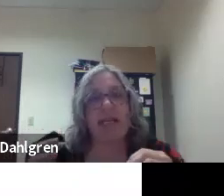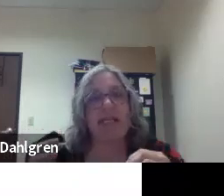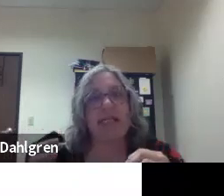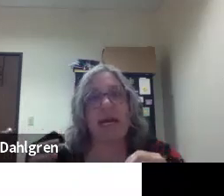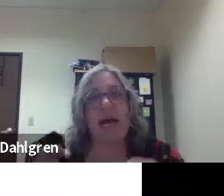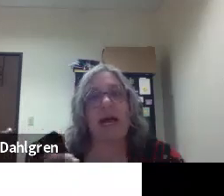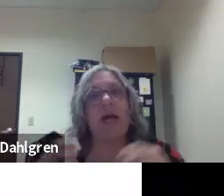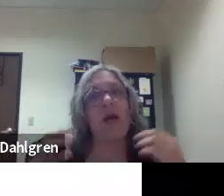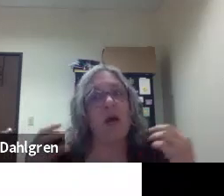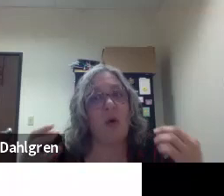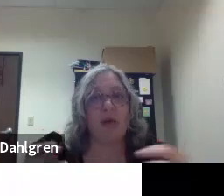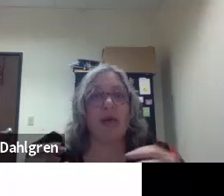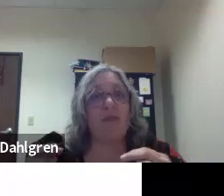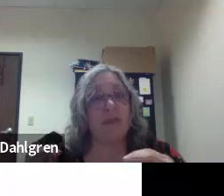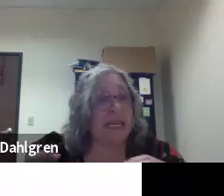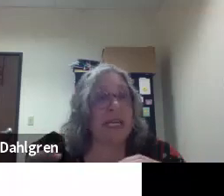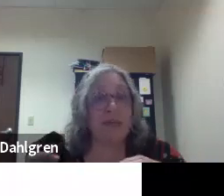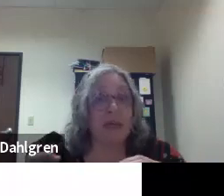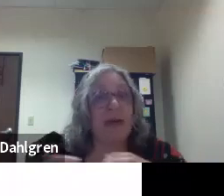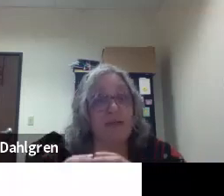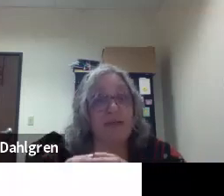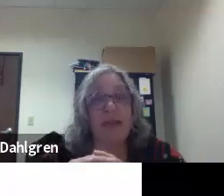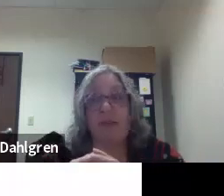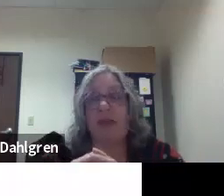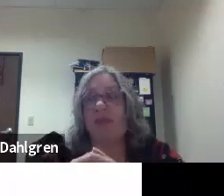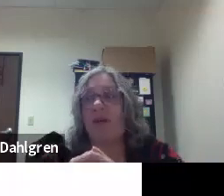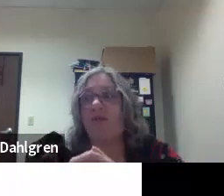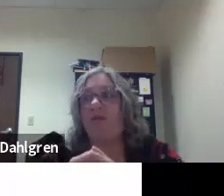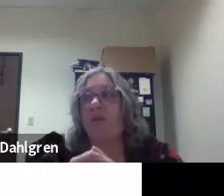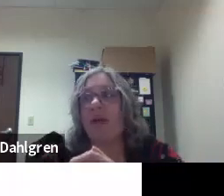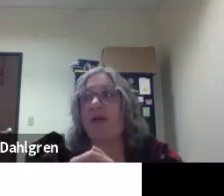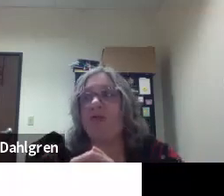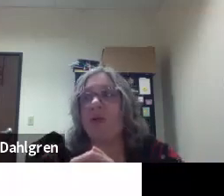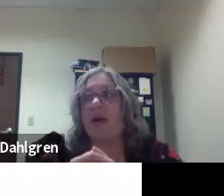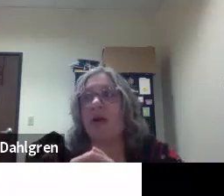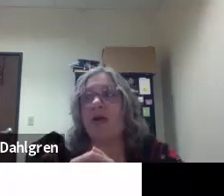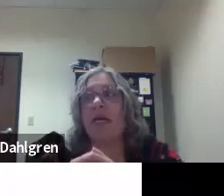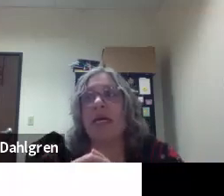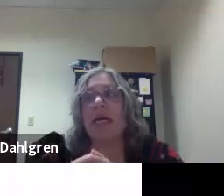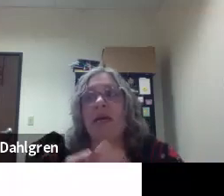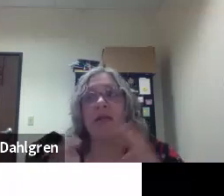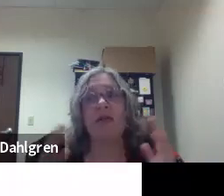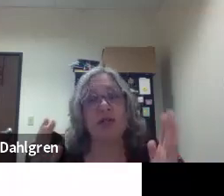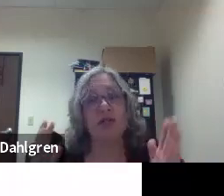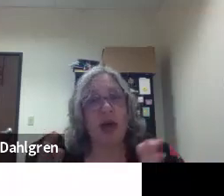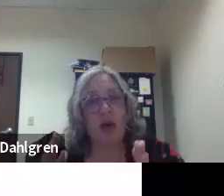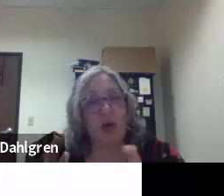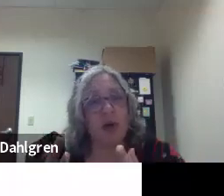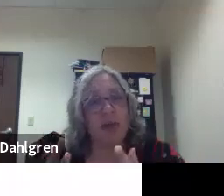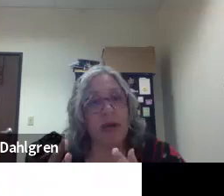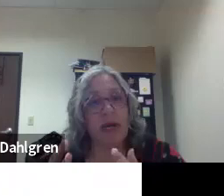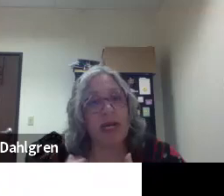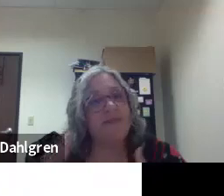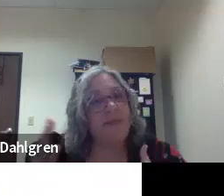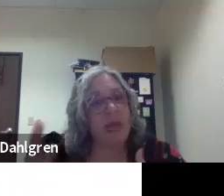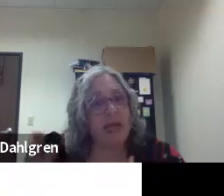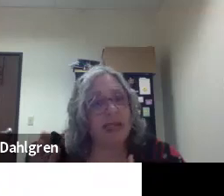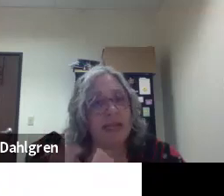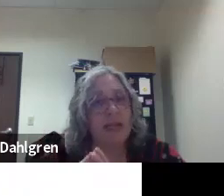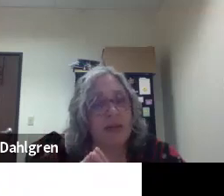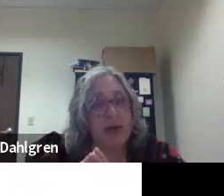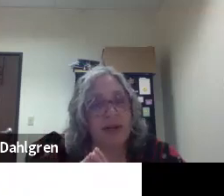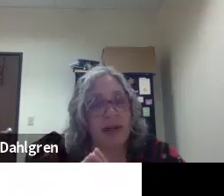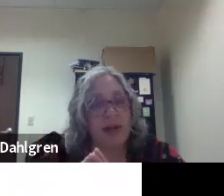that SSDI or that CDB benefit, the benefit off of a parent's record. There's a trial work period,